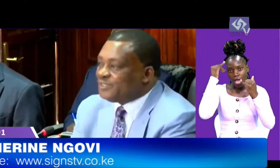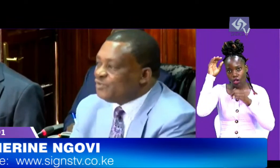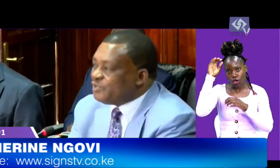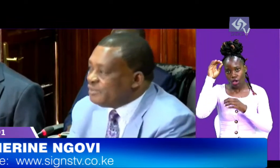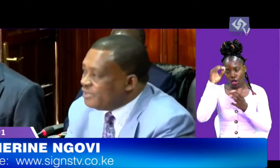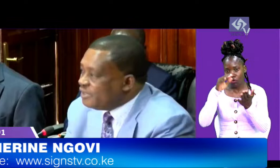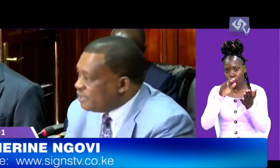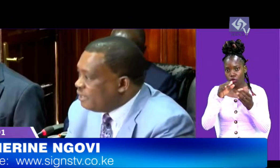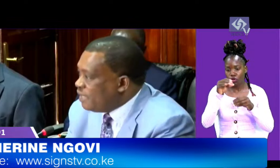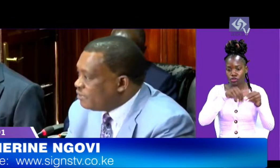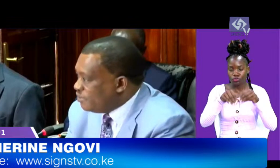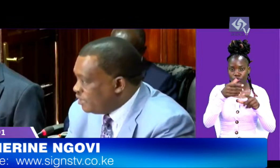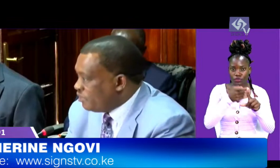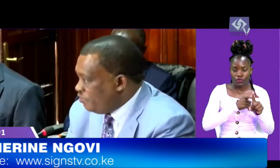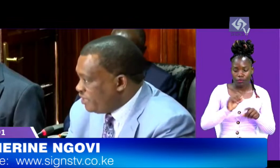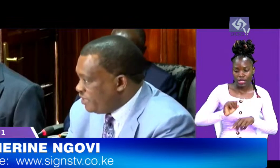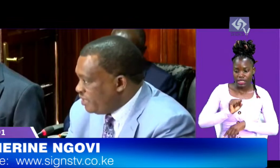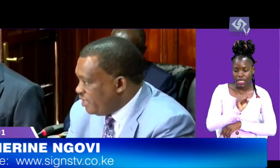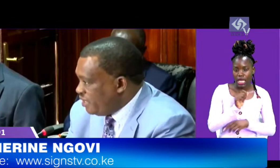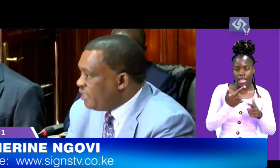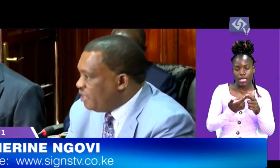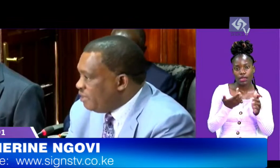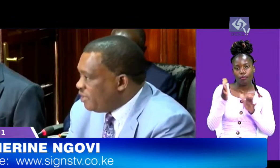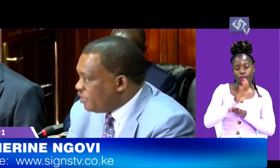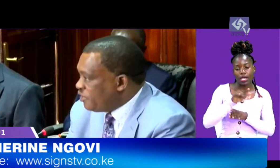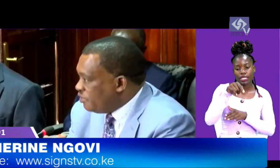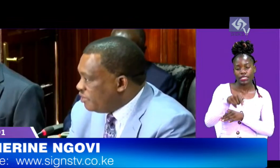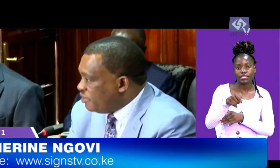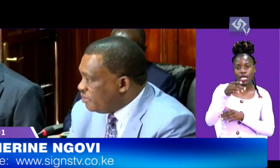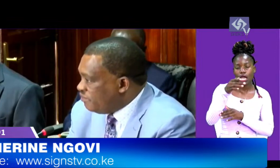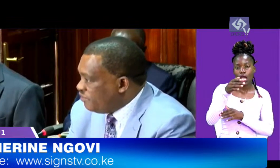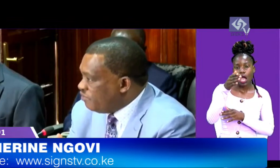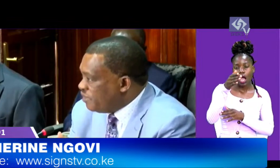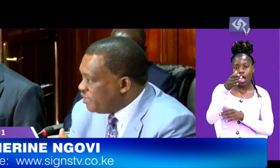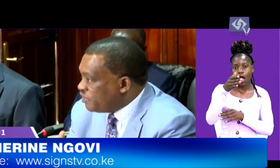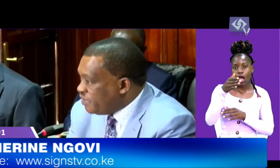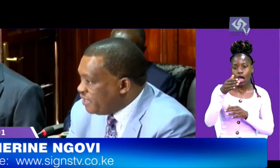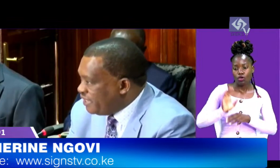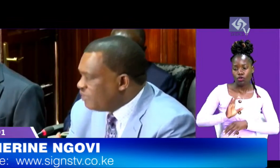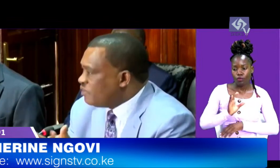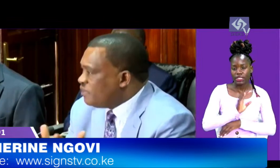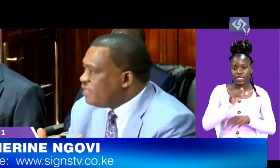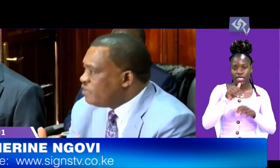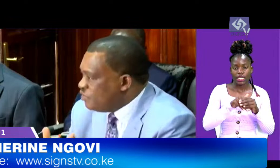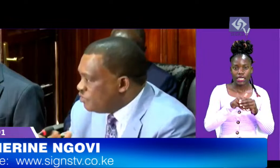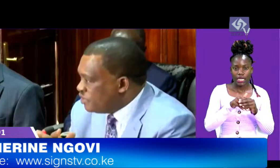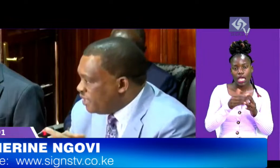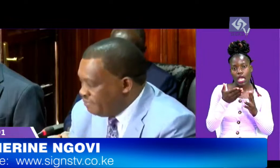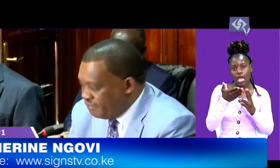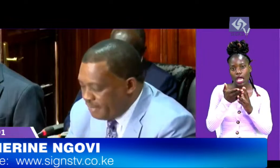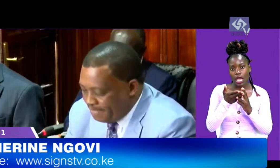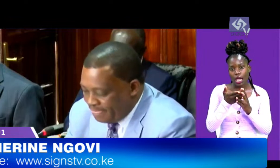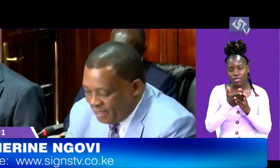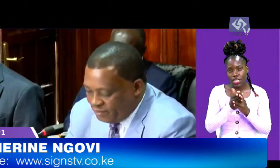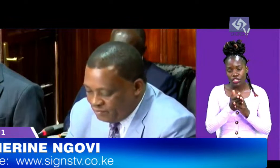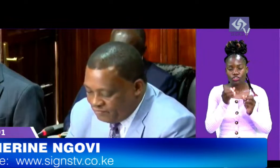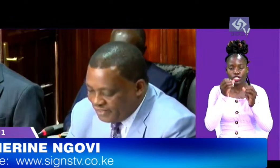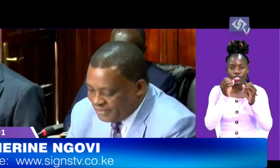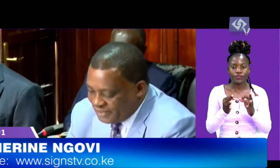still come back to this committee in a form of mediation. Should they introduce conflicting